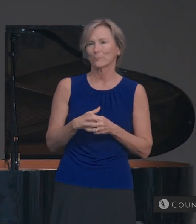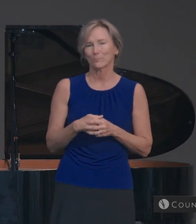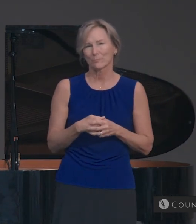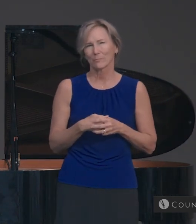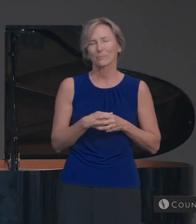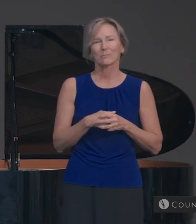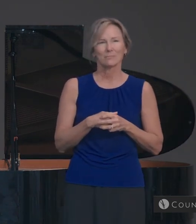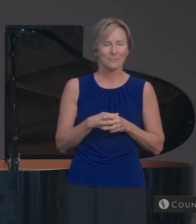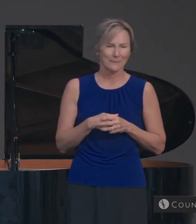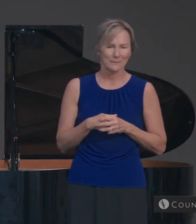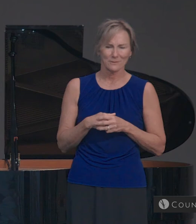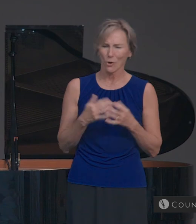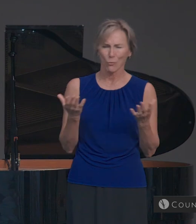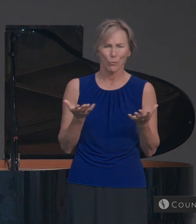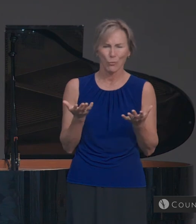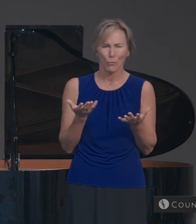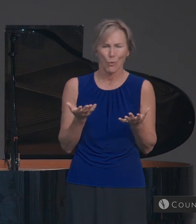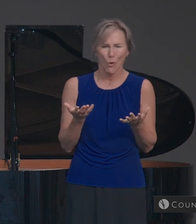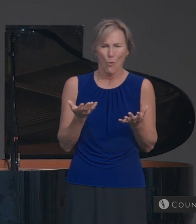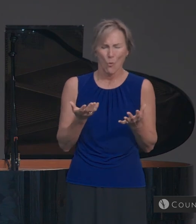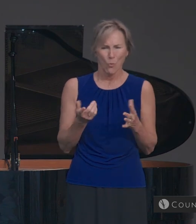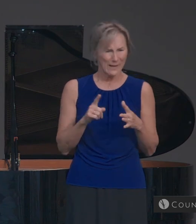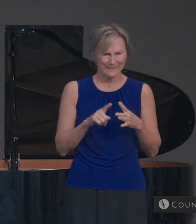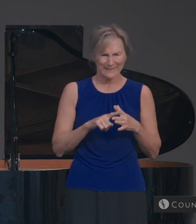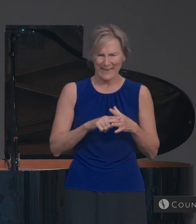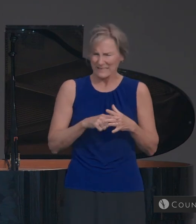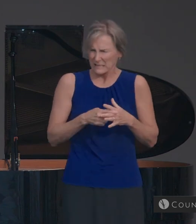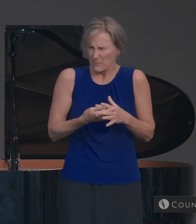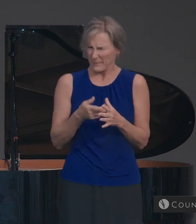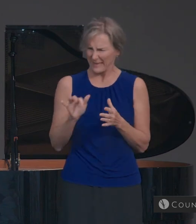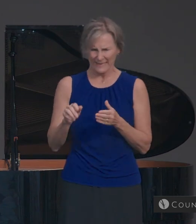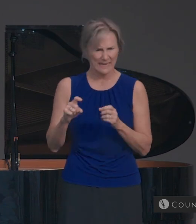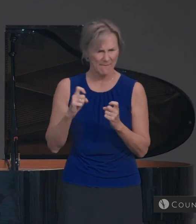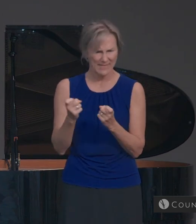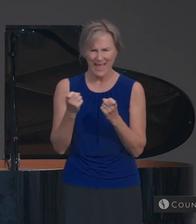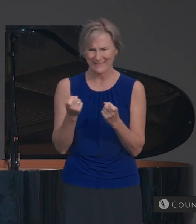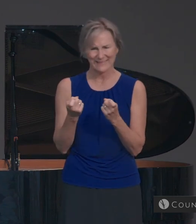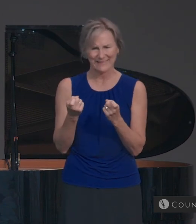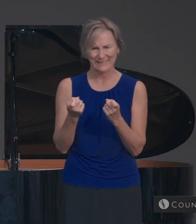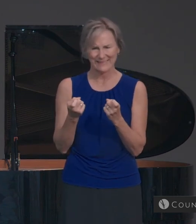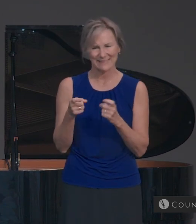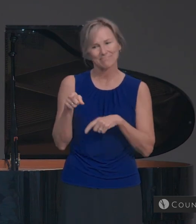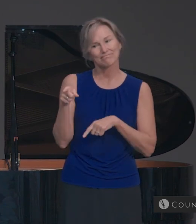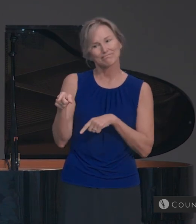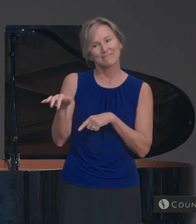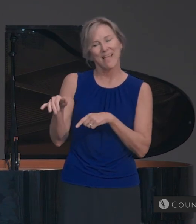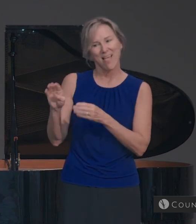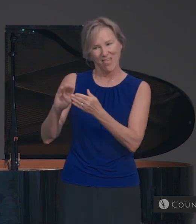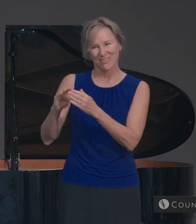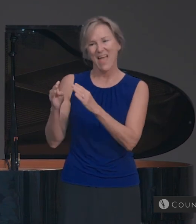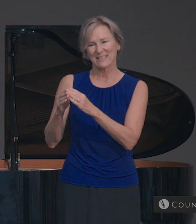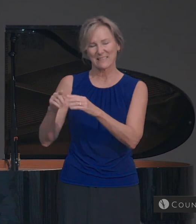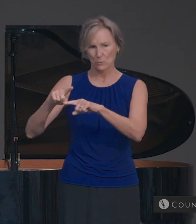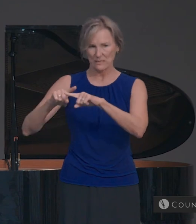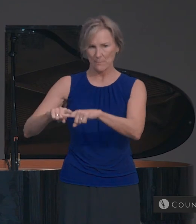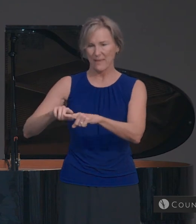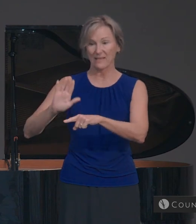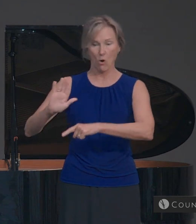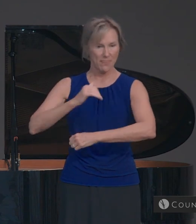so what is this beginning of sin thing? It was likely their reliance on their military strength. That's what happened in the north.